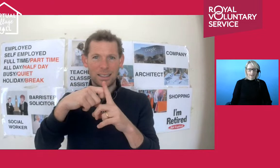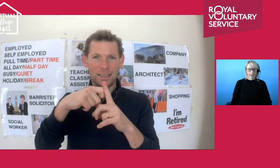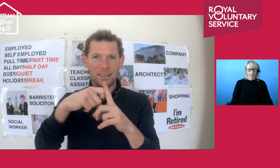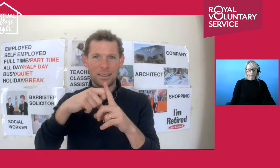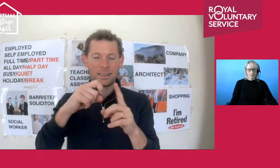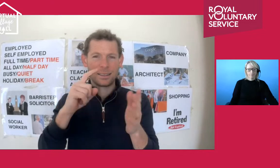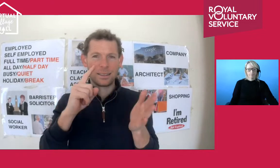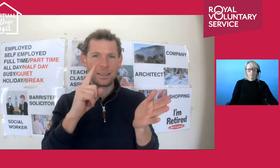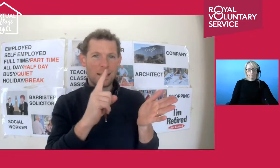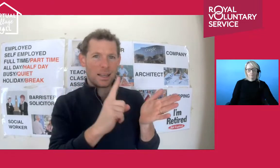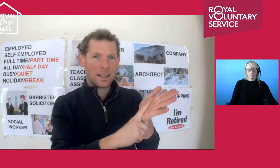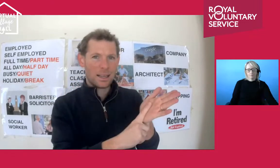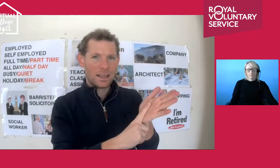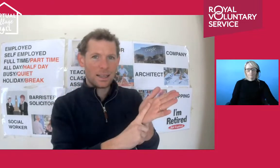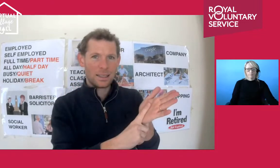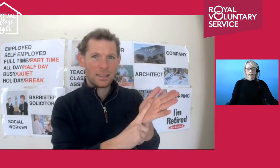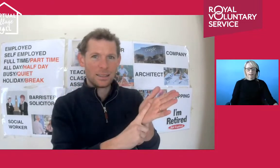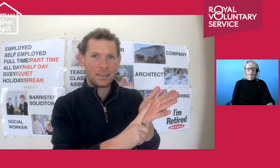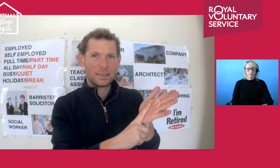K,